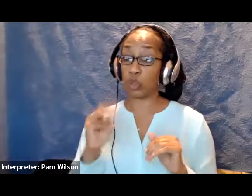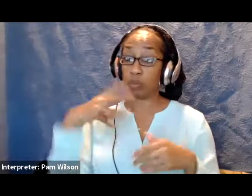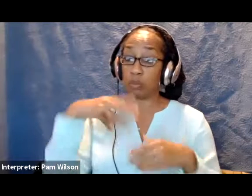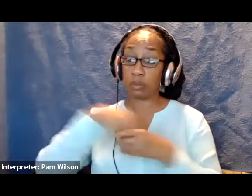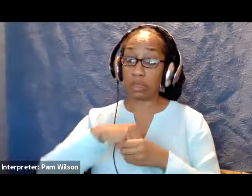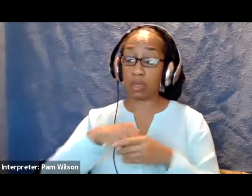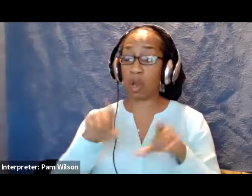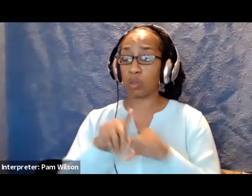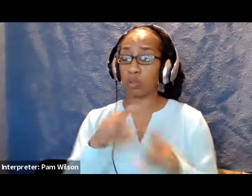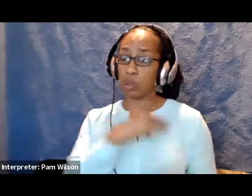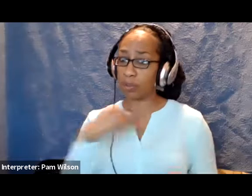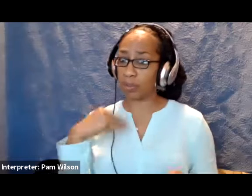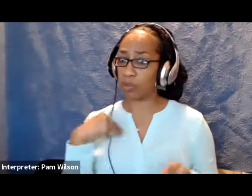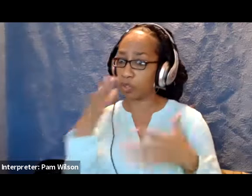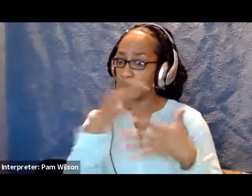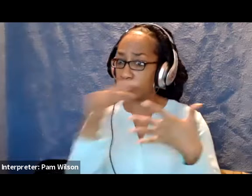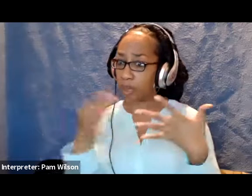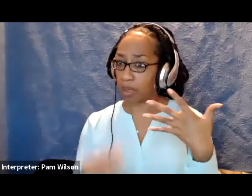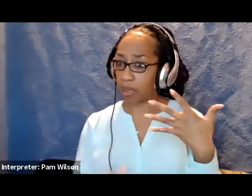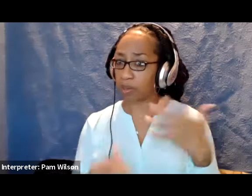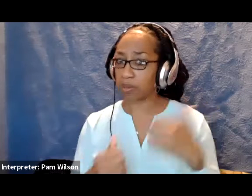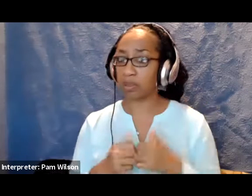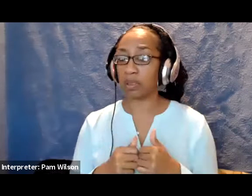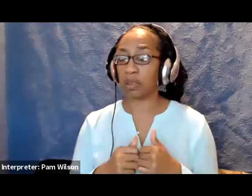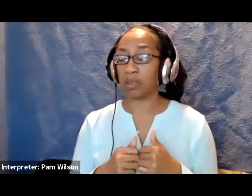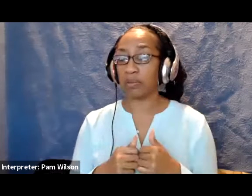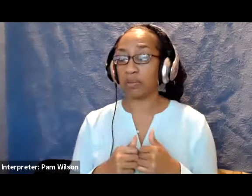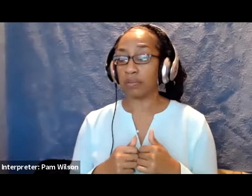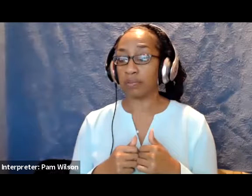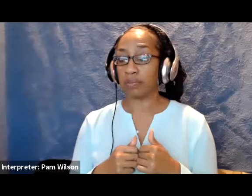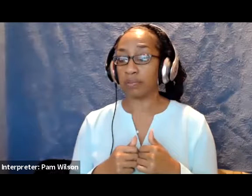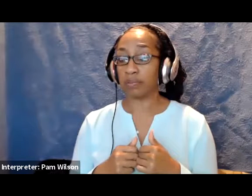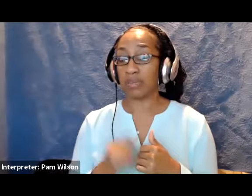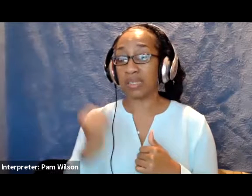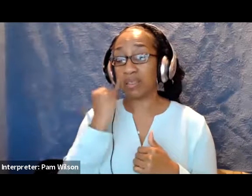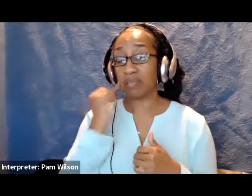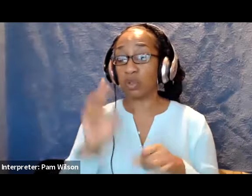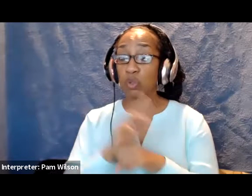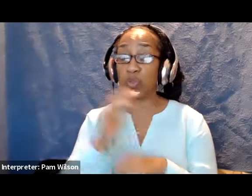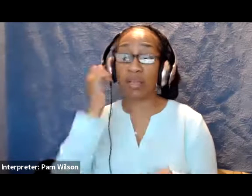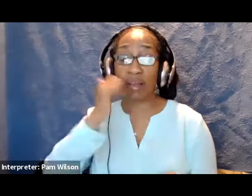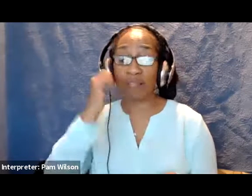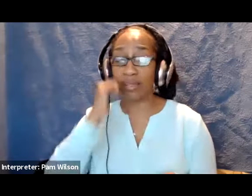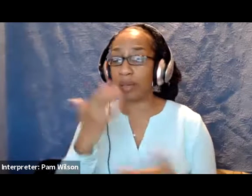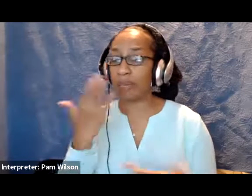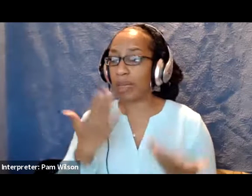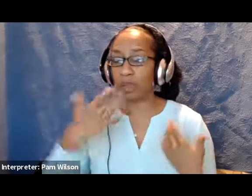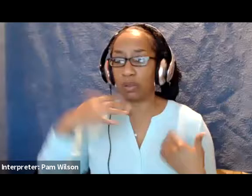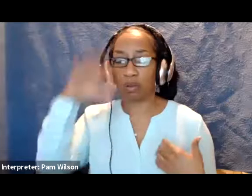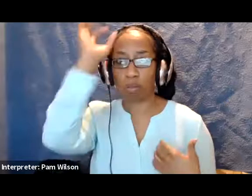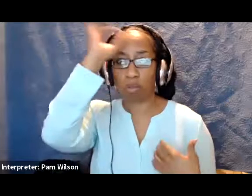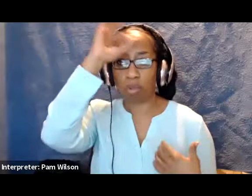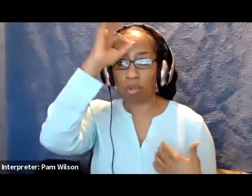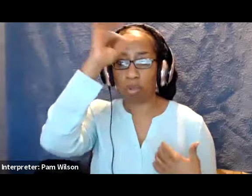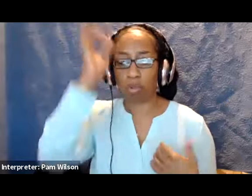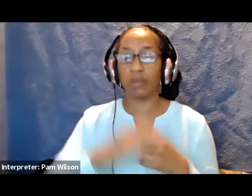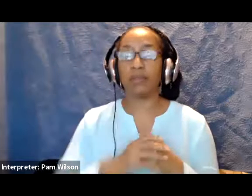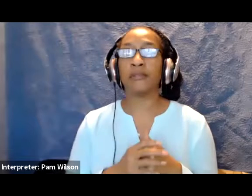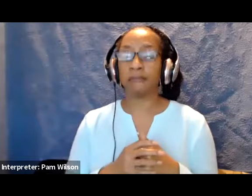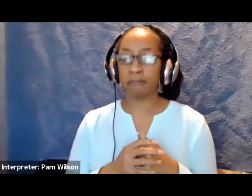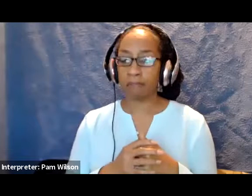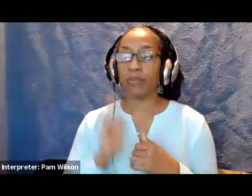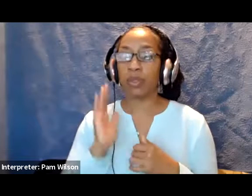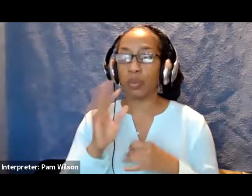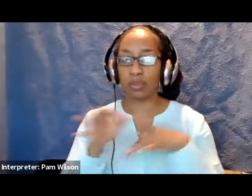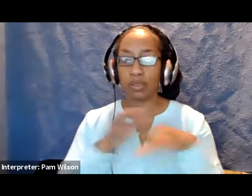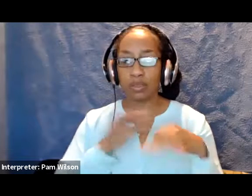membership options, because again, if you're just an everyday user, you're not going to understand that. Then we're going to get into the